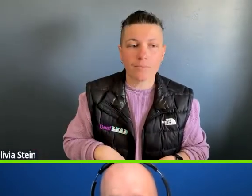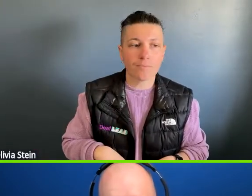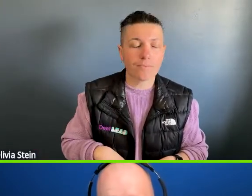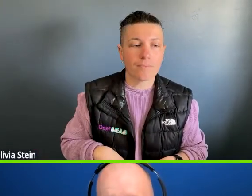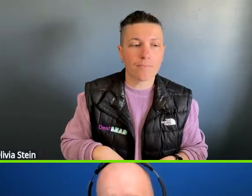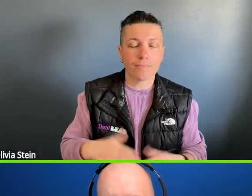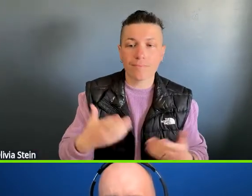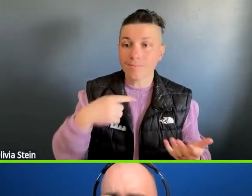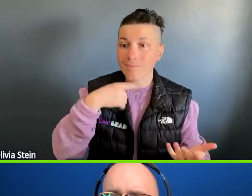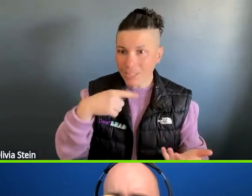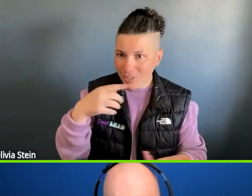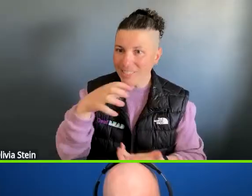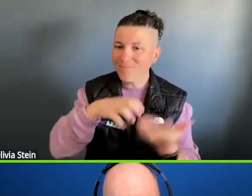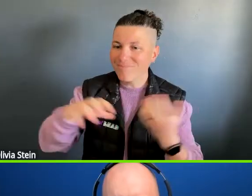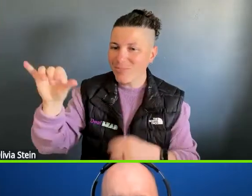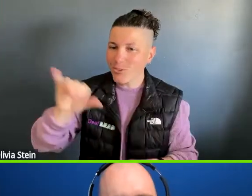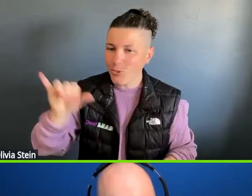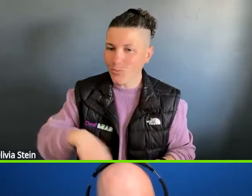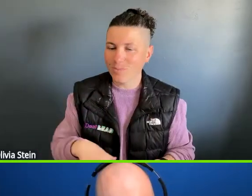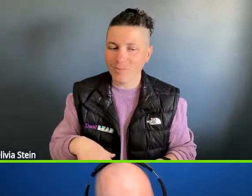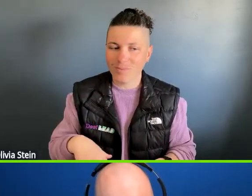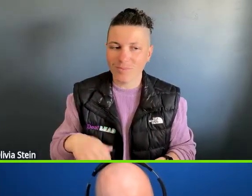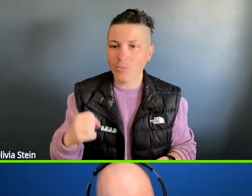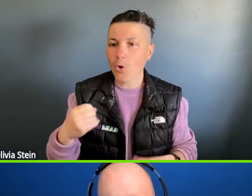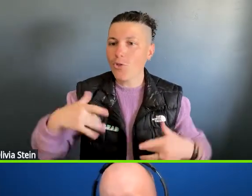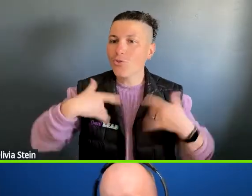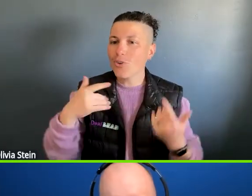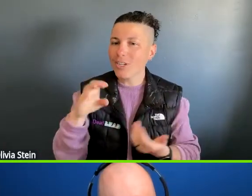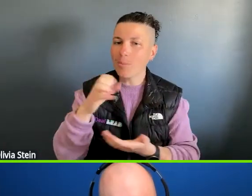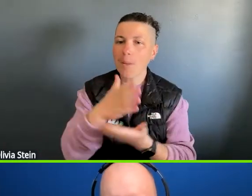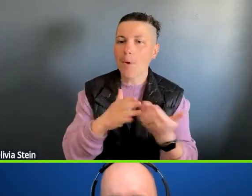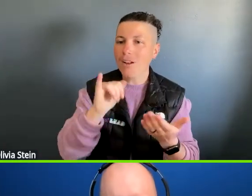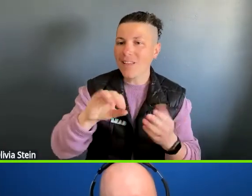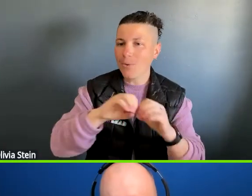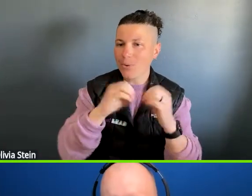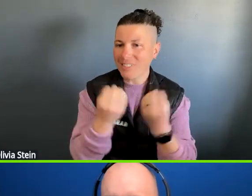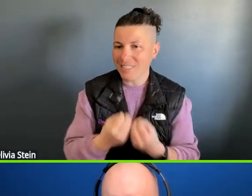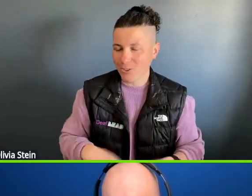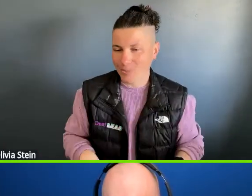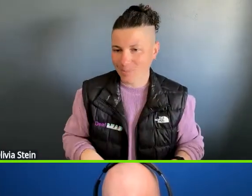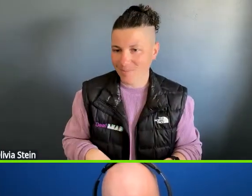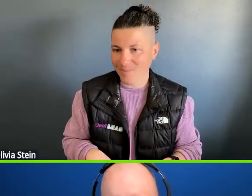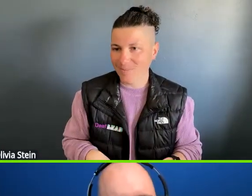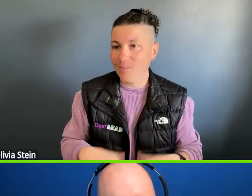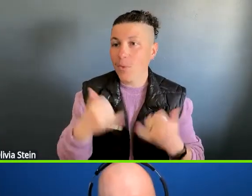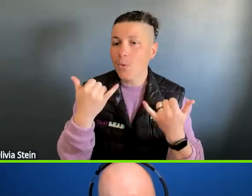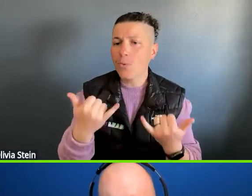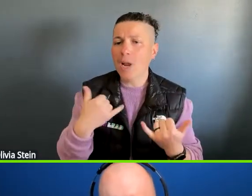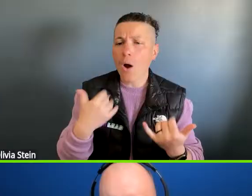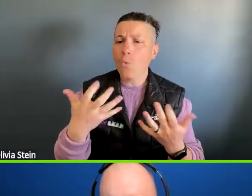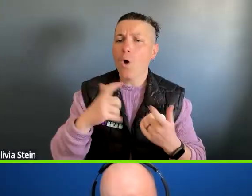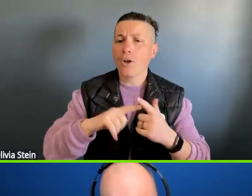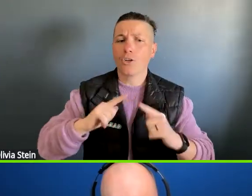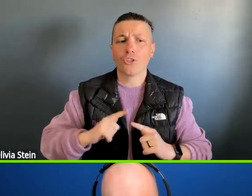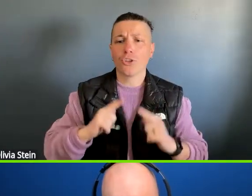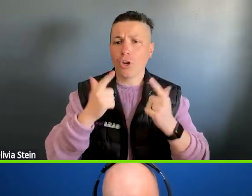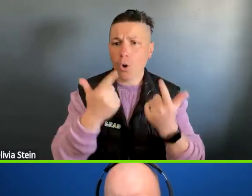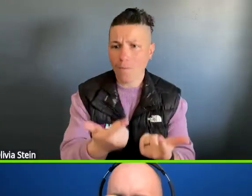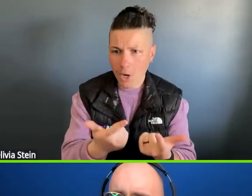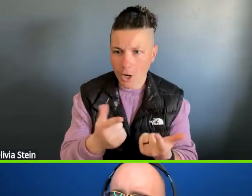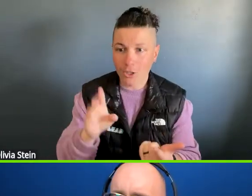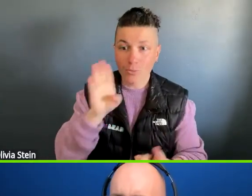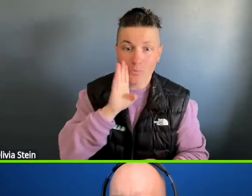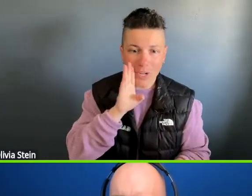disabled, late deafened, and hearing as well. We have a wide range of employees. So proud to be a part of this